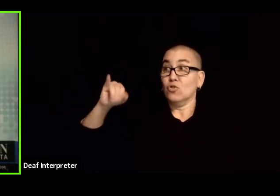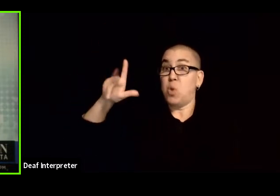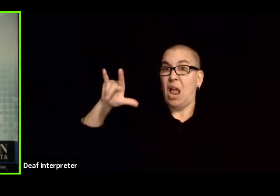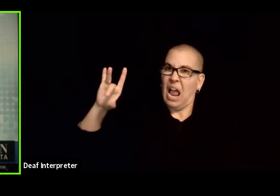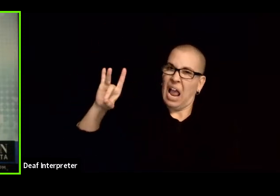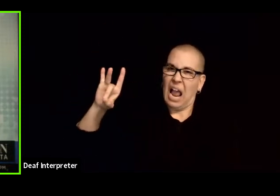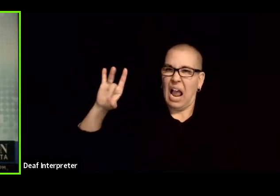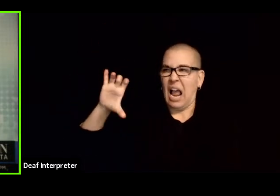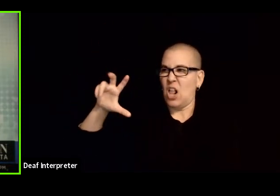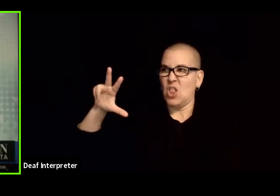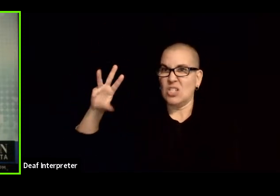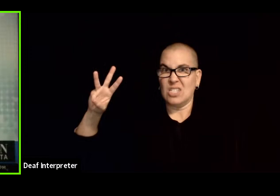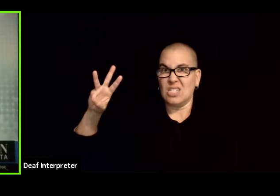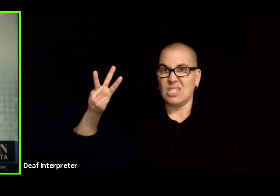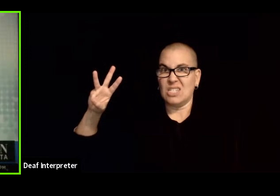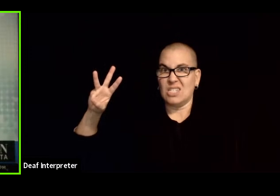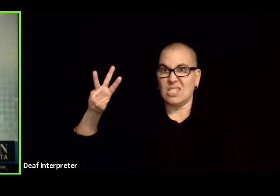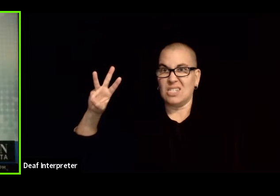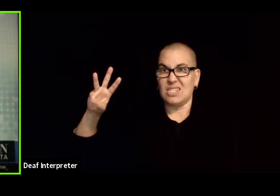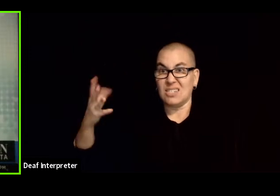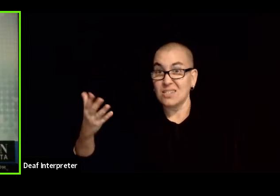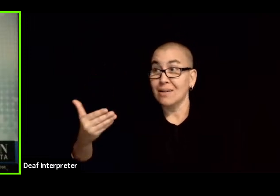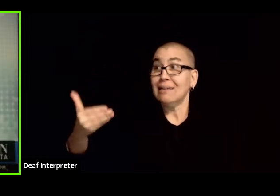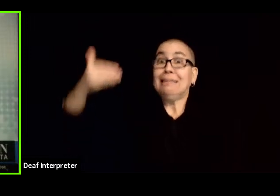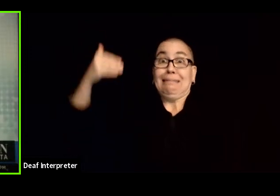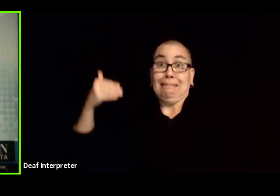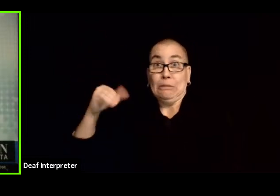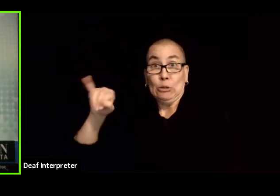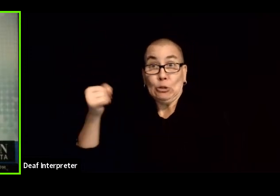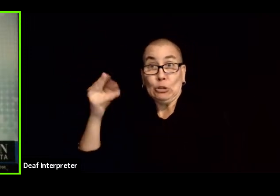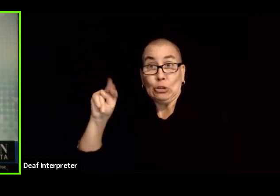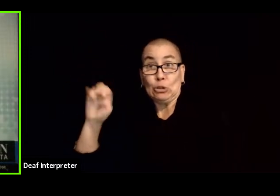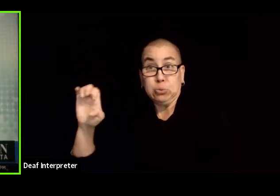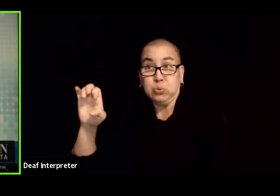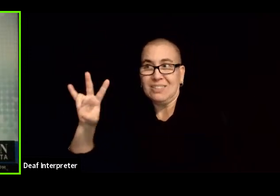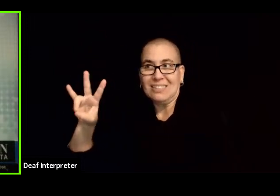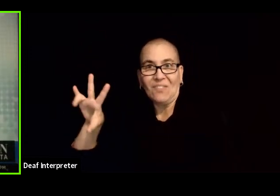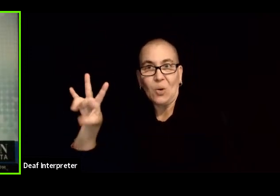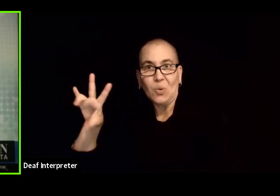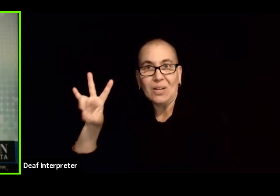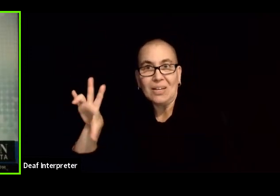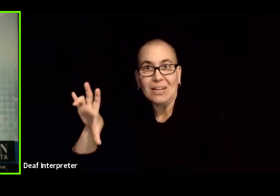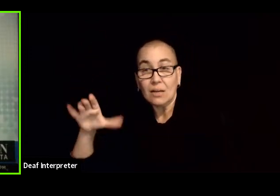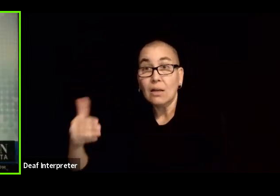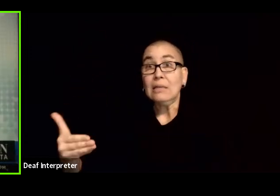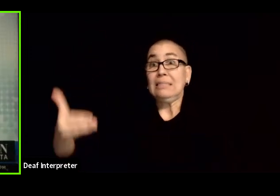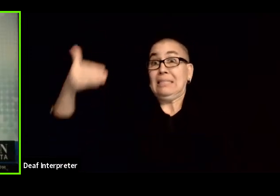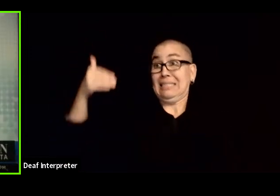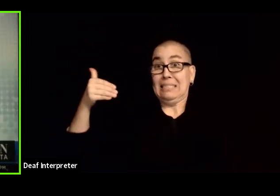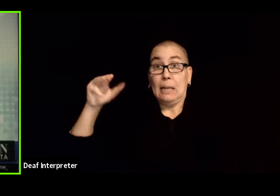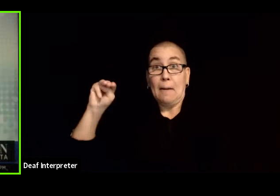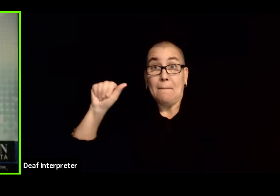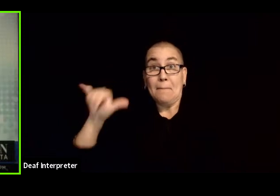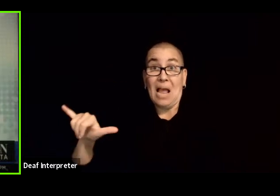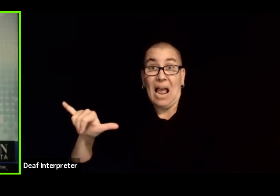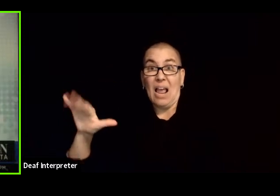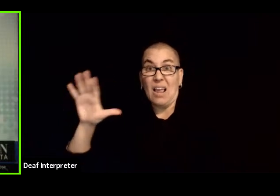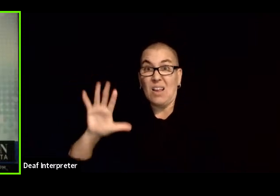703. And then when we go back to May and April, May was 1,362 and